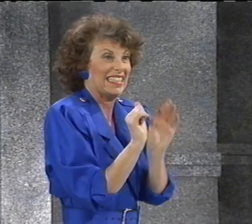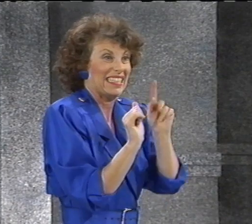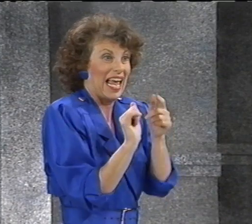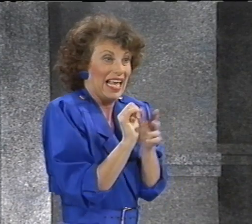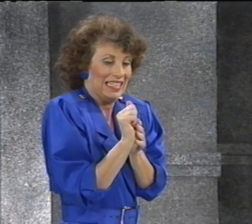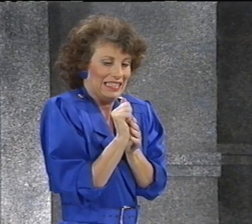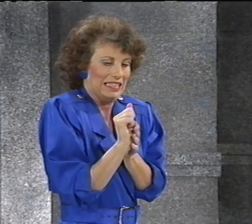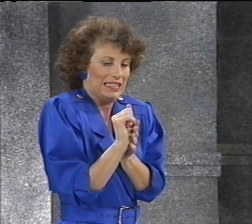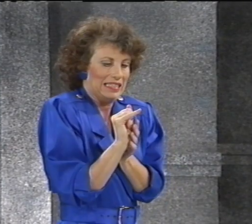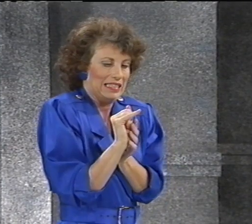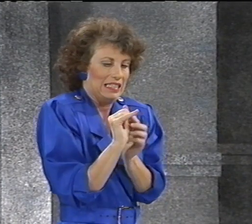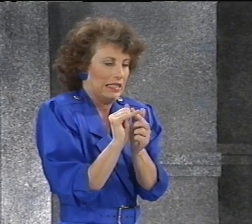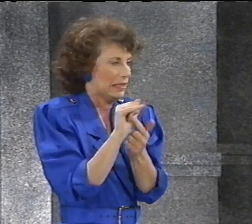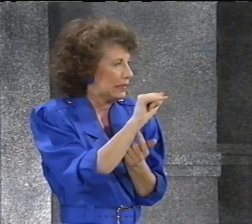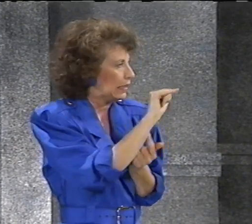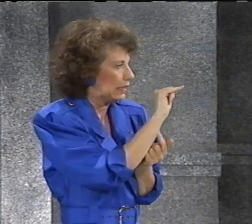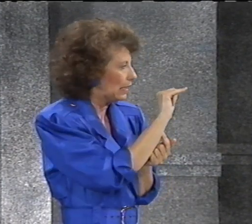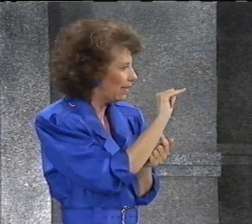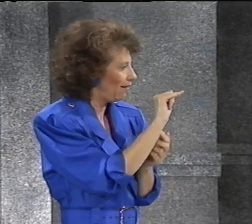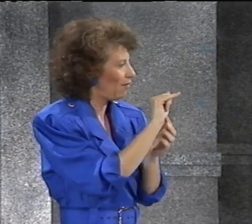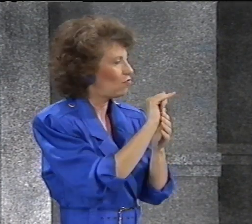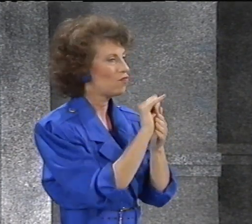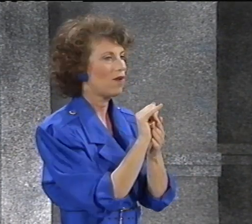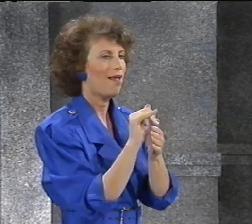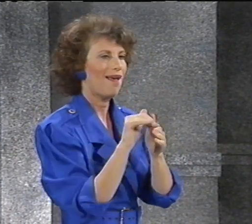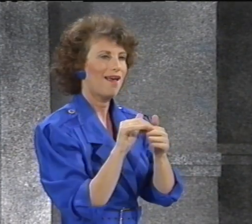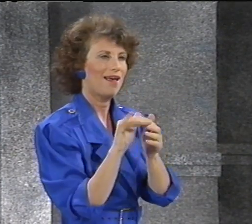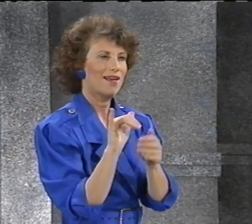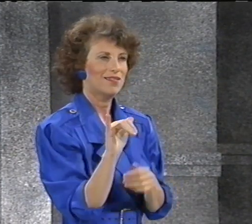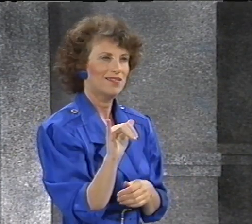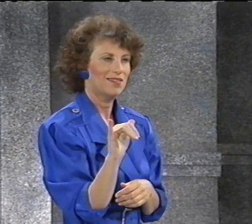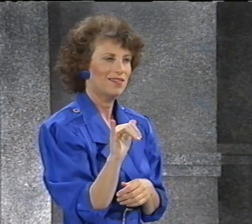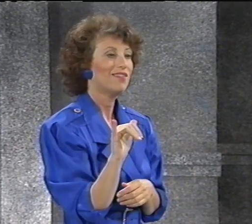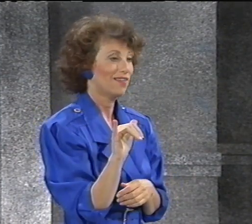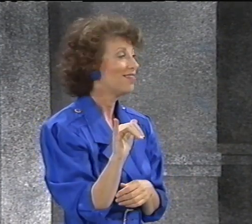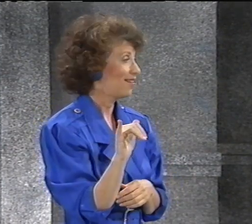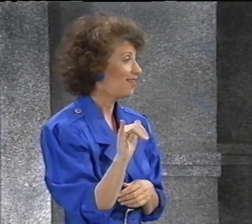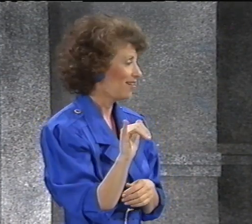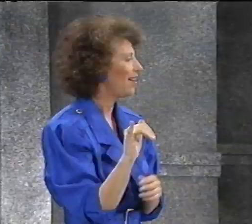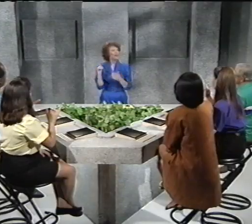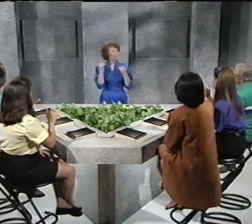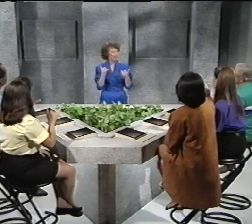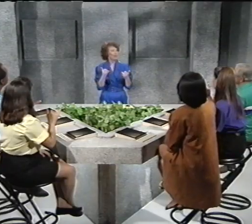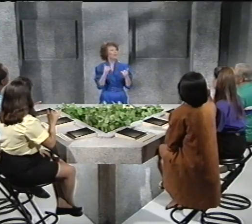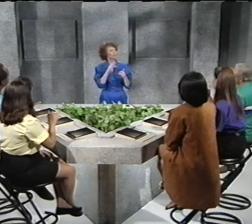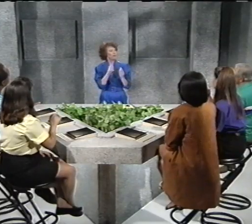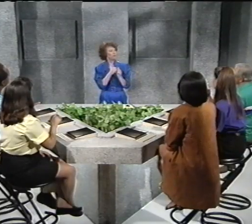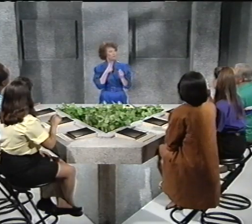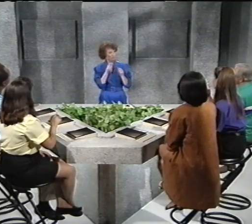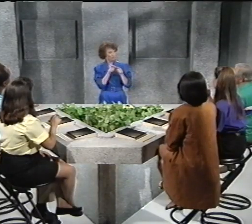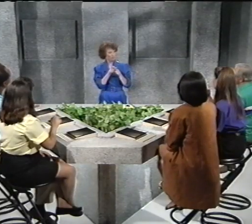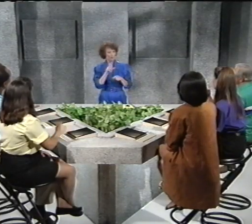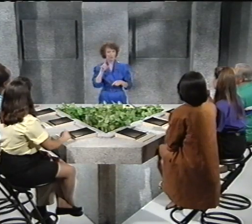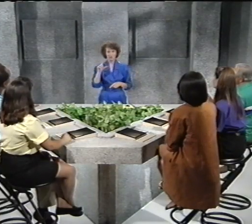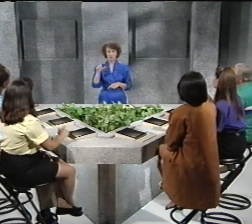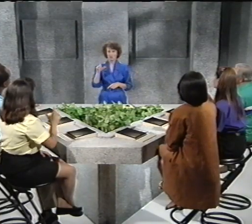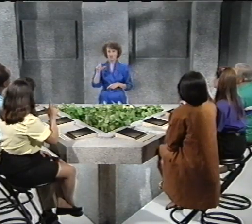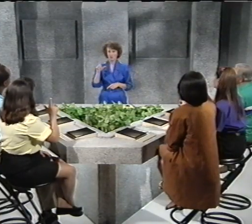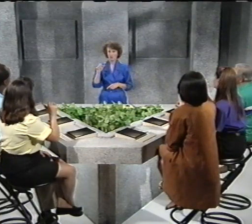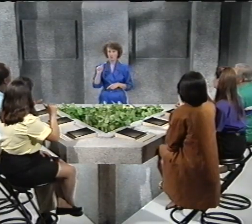separate more. If you keep your fingers in your palm, you'll have a very tight Y. Do it with me again.